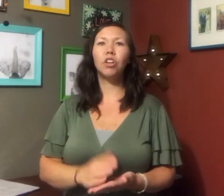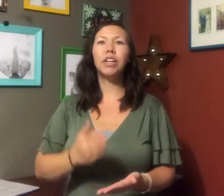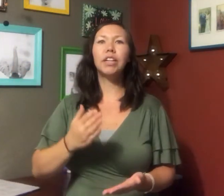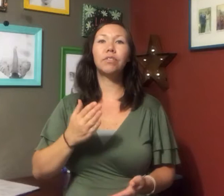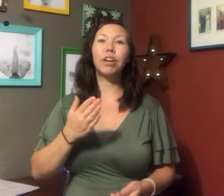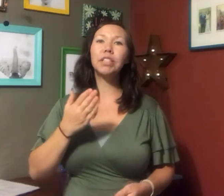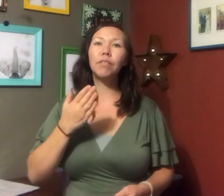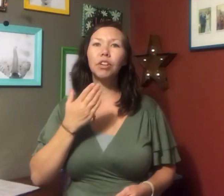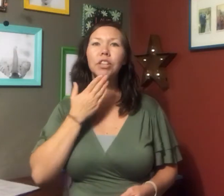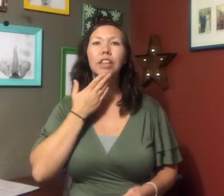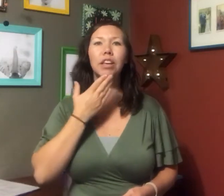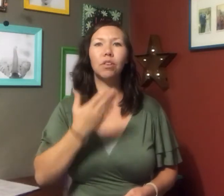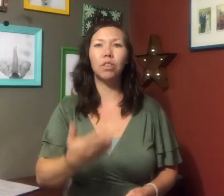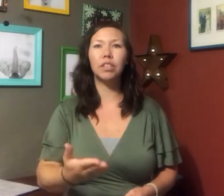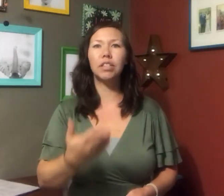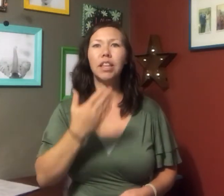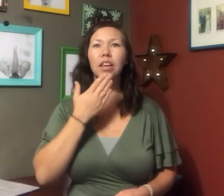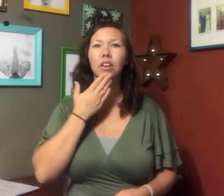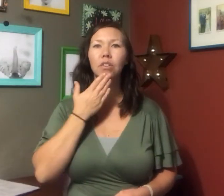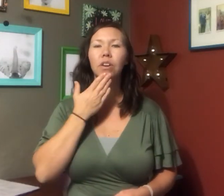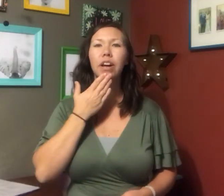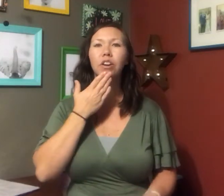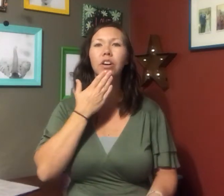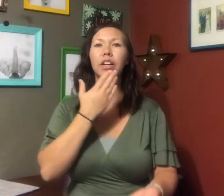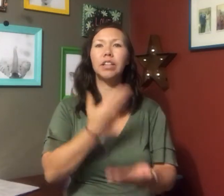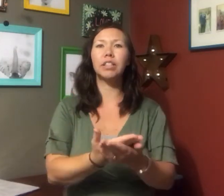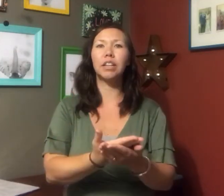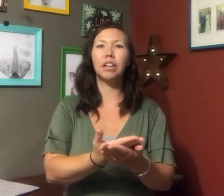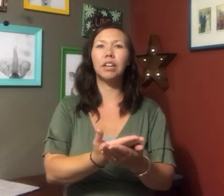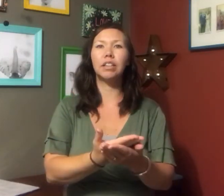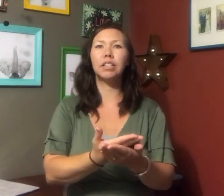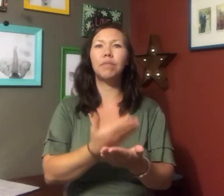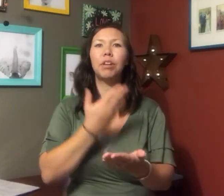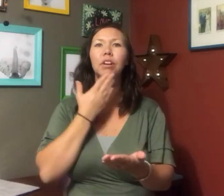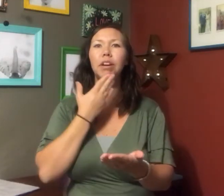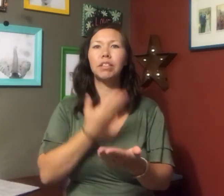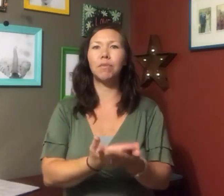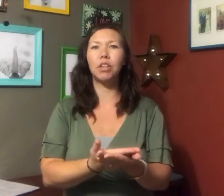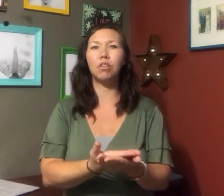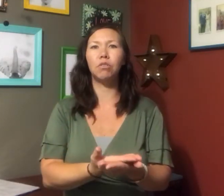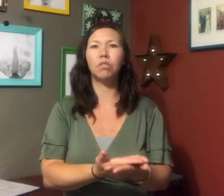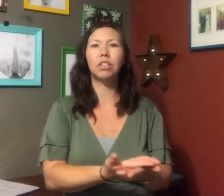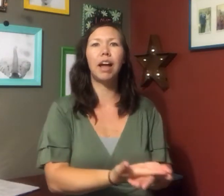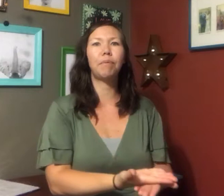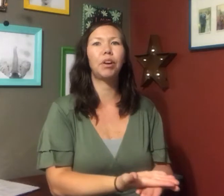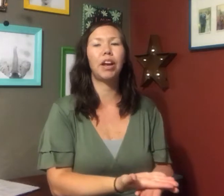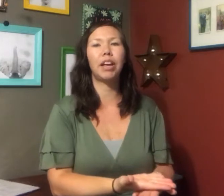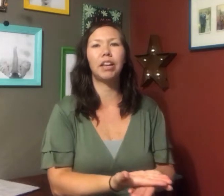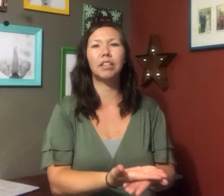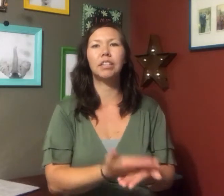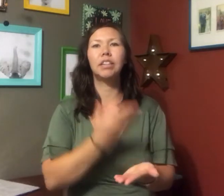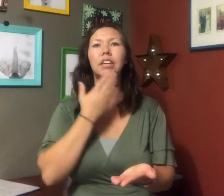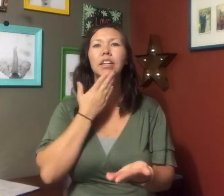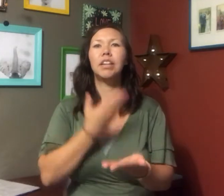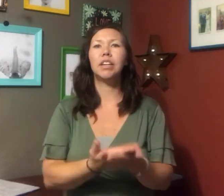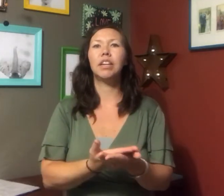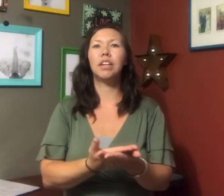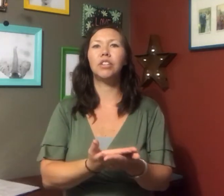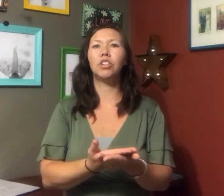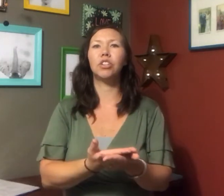good is very similar to thank you. This is thank you, and good is similar, except that you slap your hand